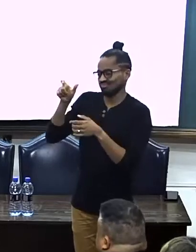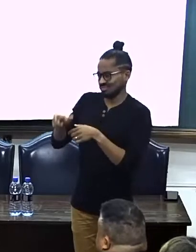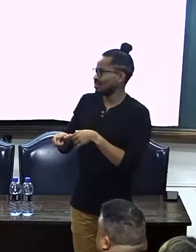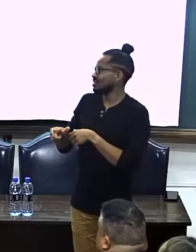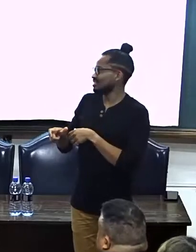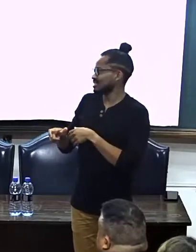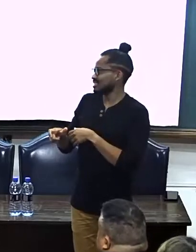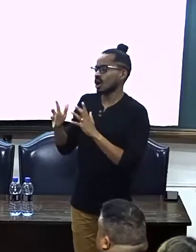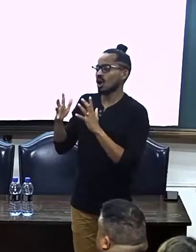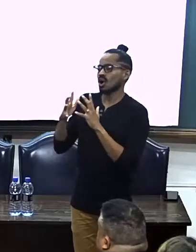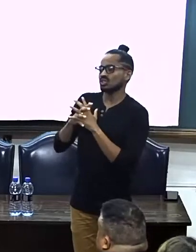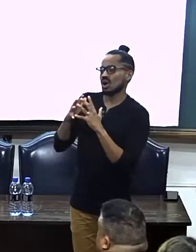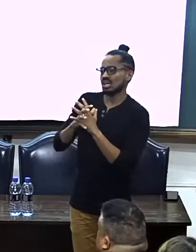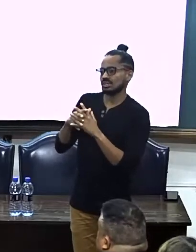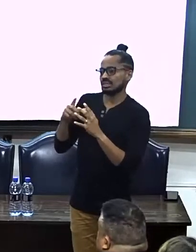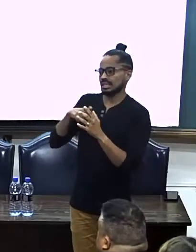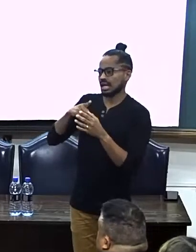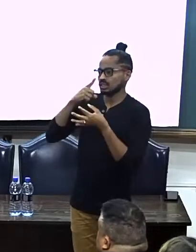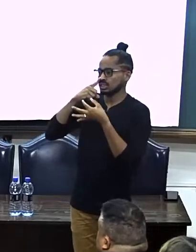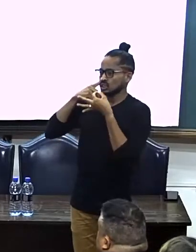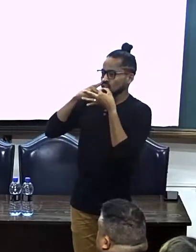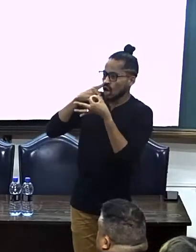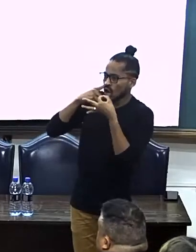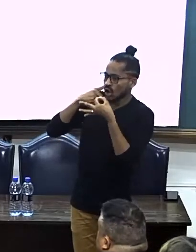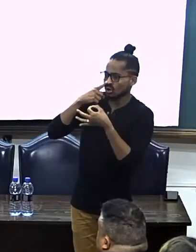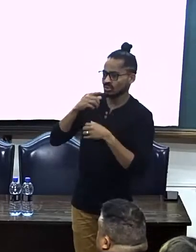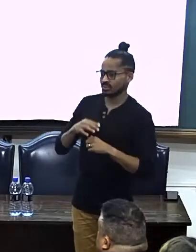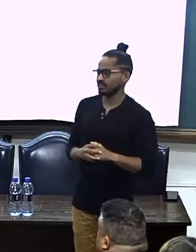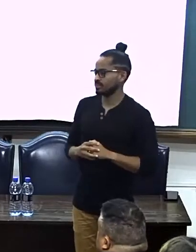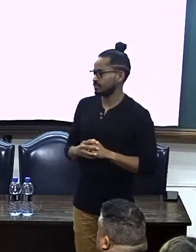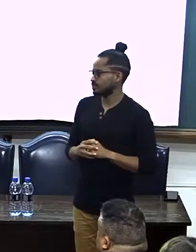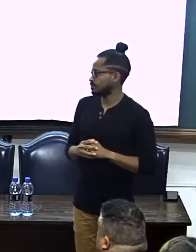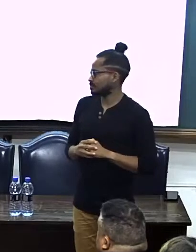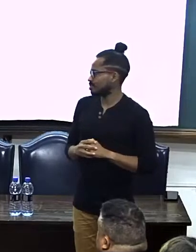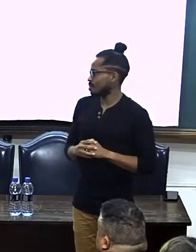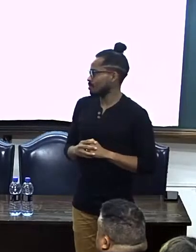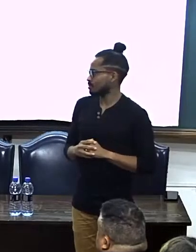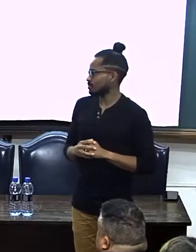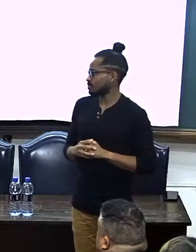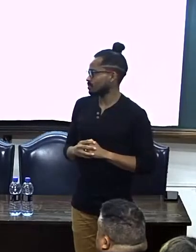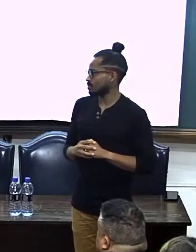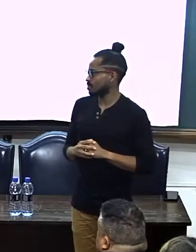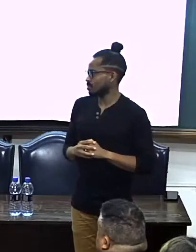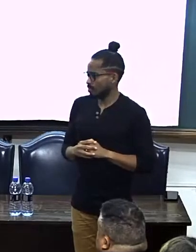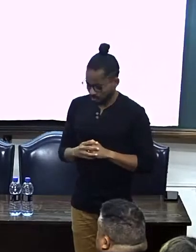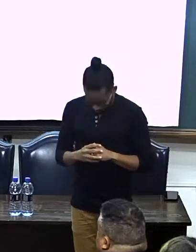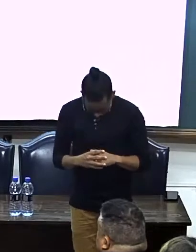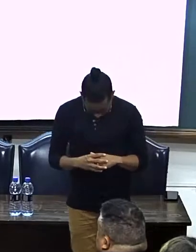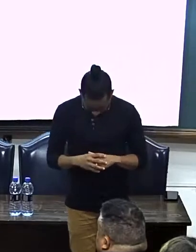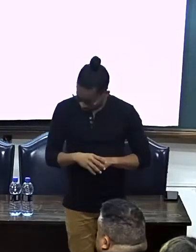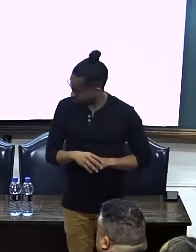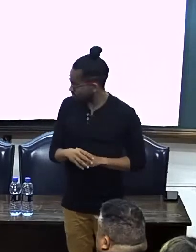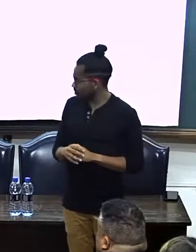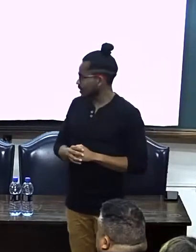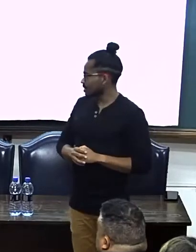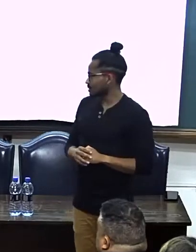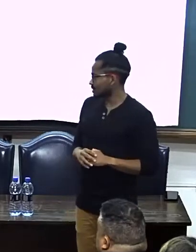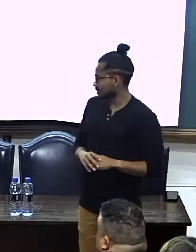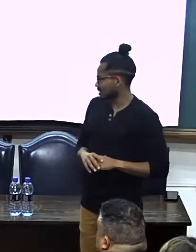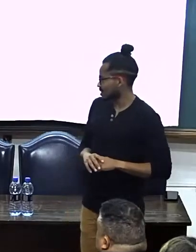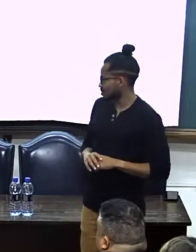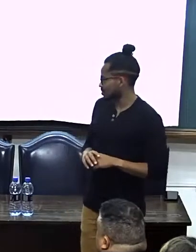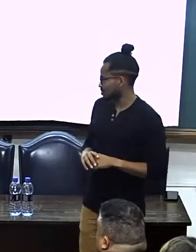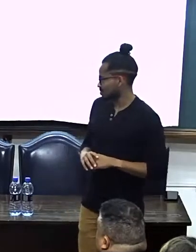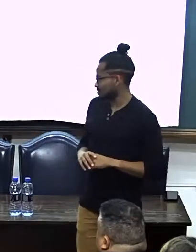the first phonetician to provide acoustic description for nasal consonants in 52, I